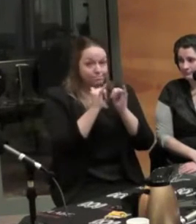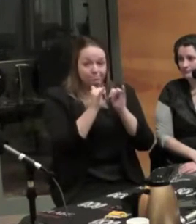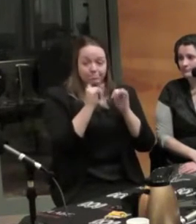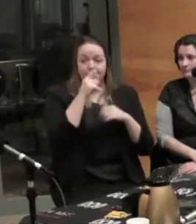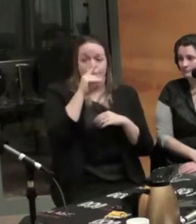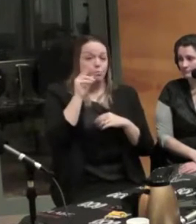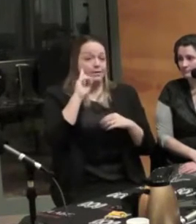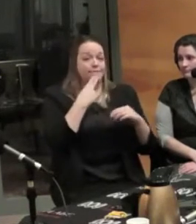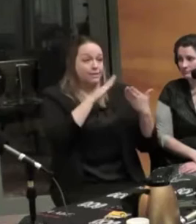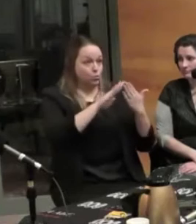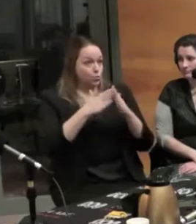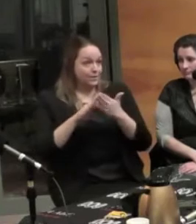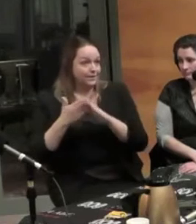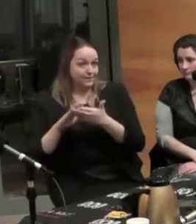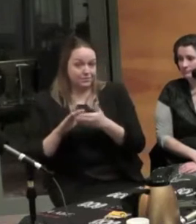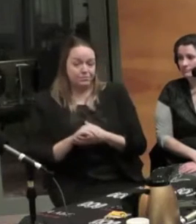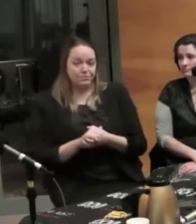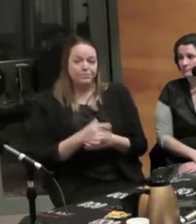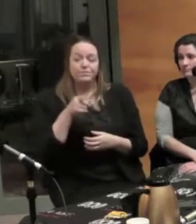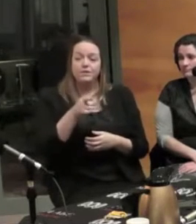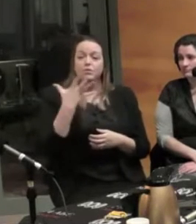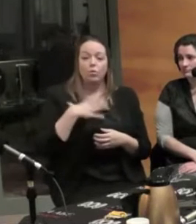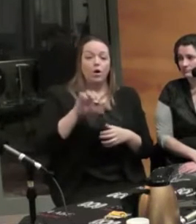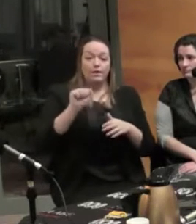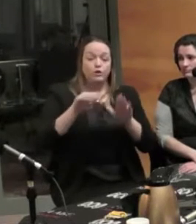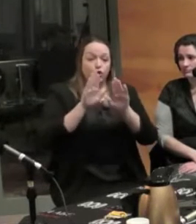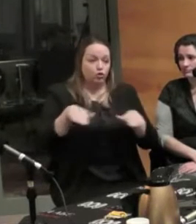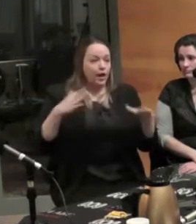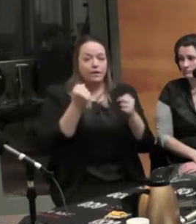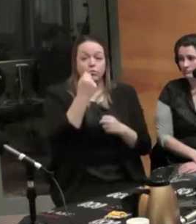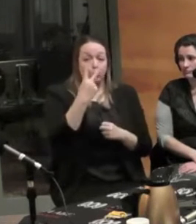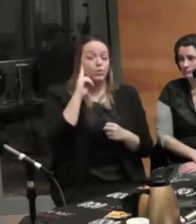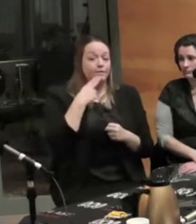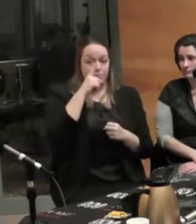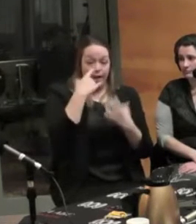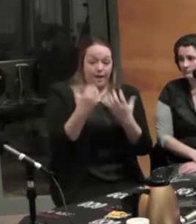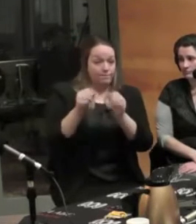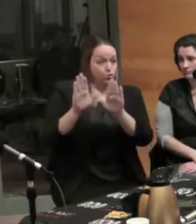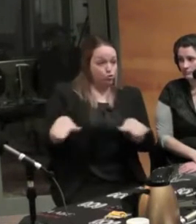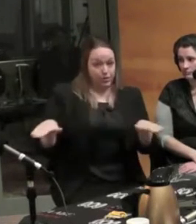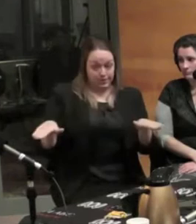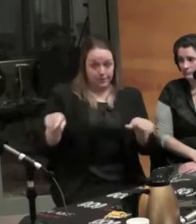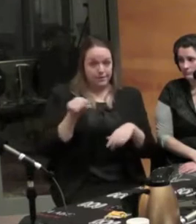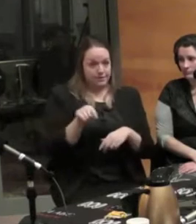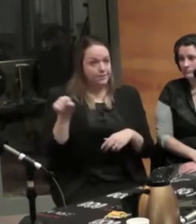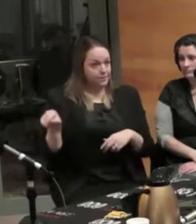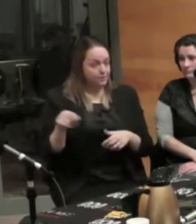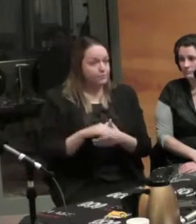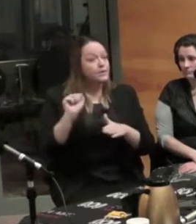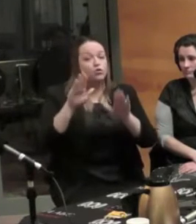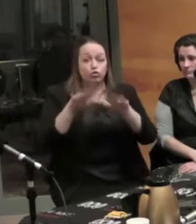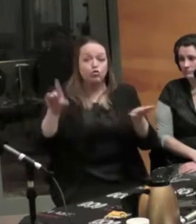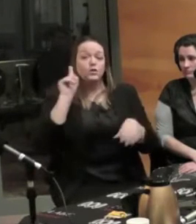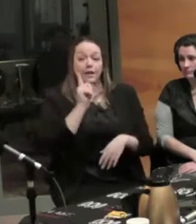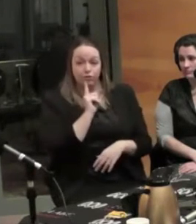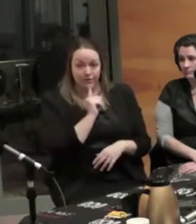community who wanted to bring their children, when they had two deaf people who had children, and their children could